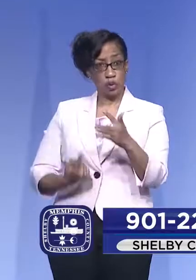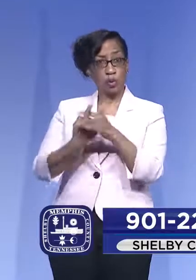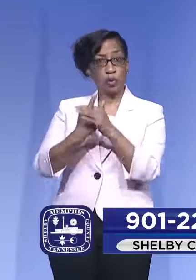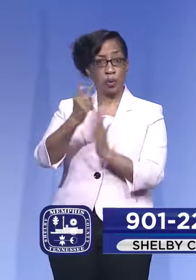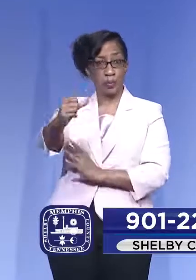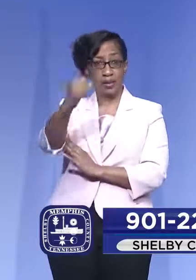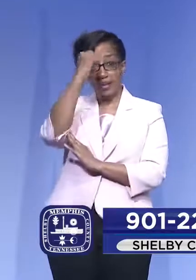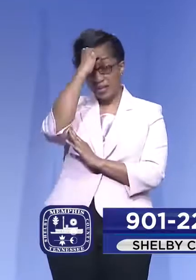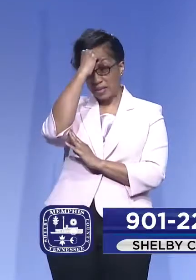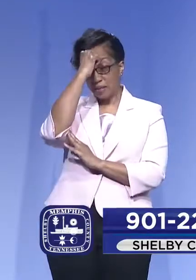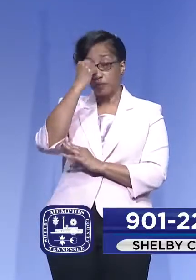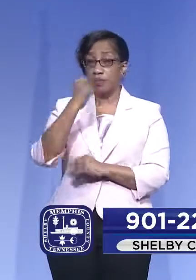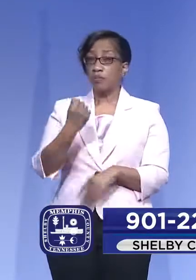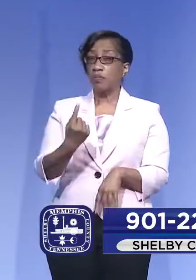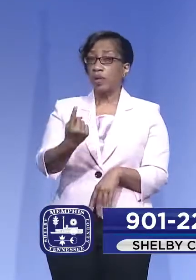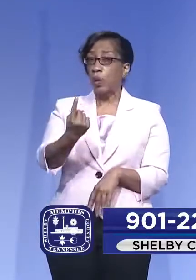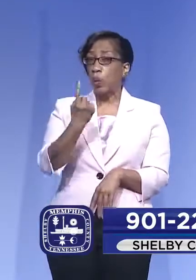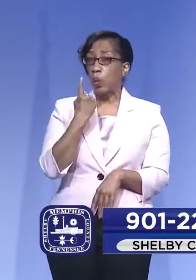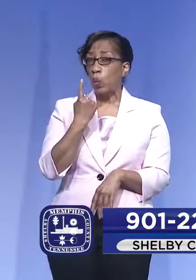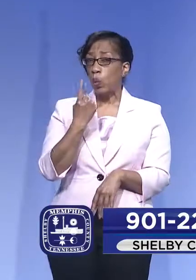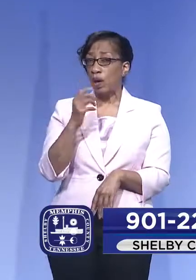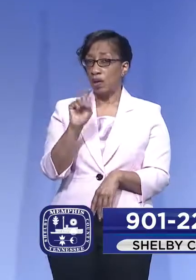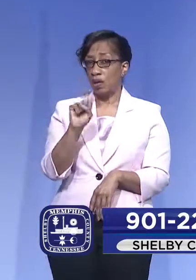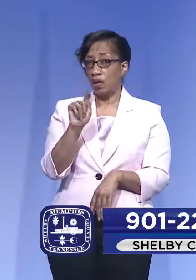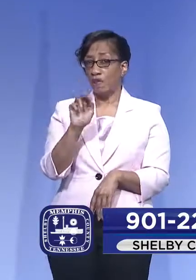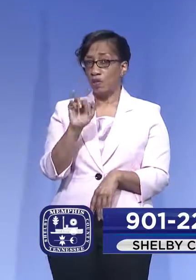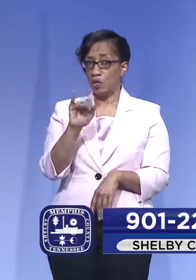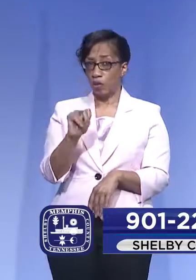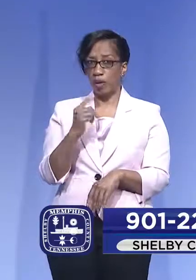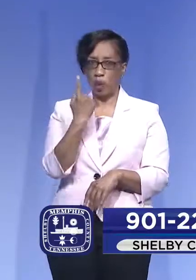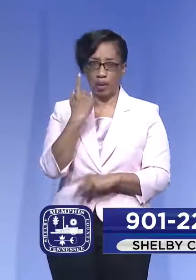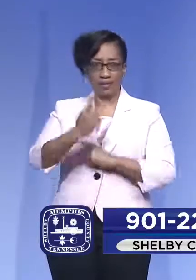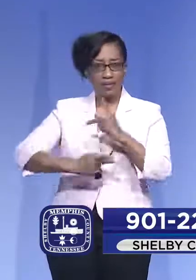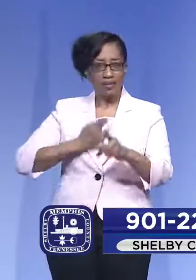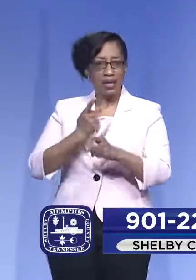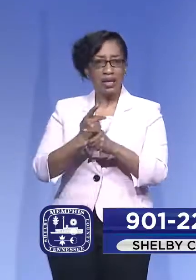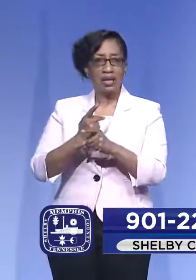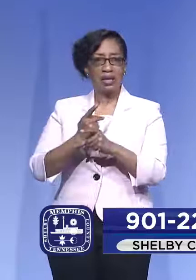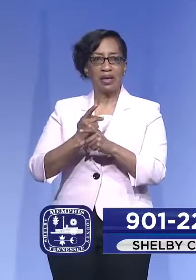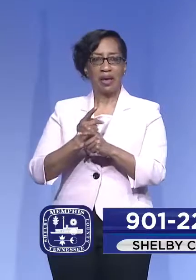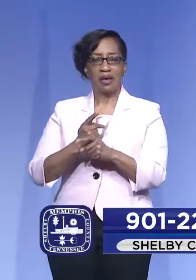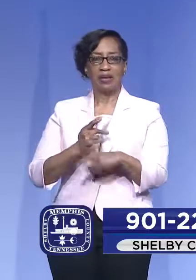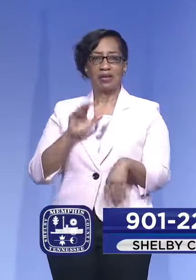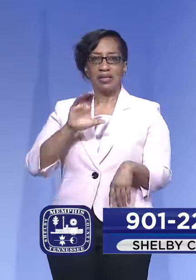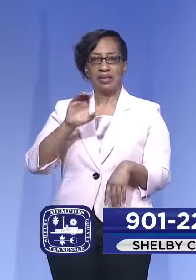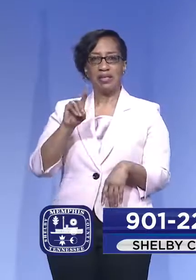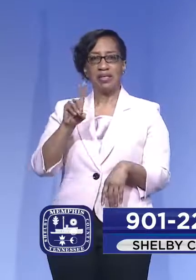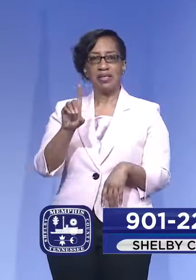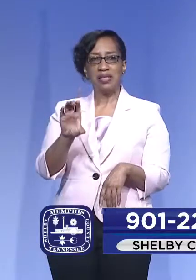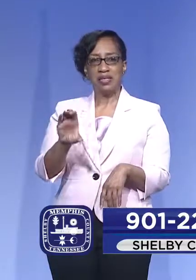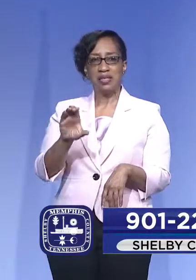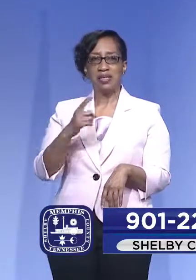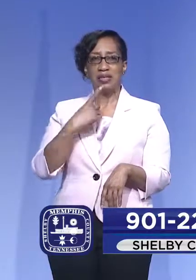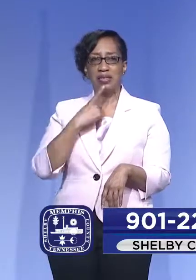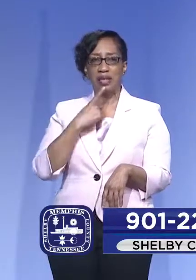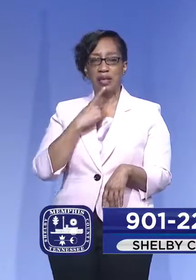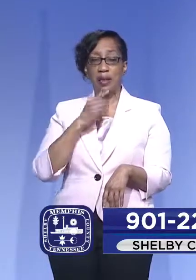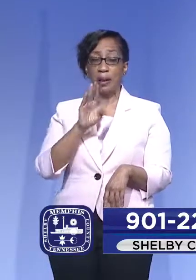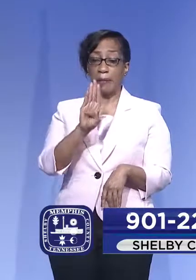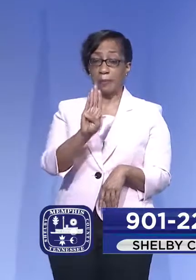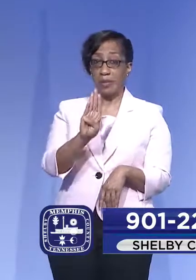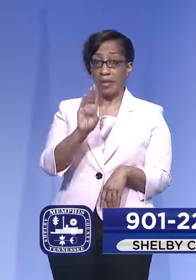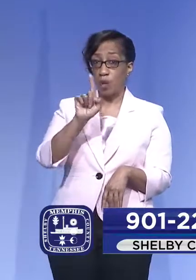of those strains that the World Health Organization has declared a variant of interest is called